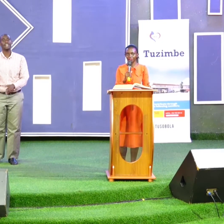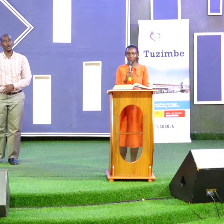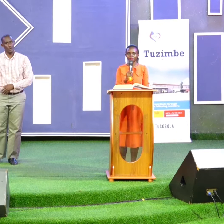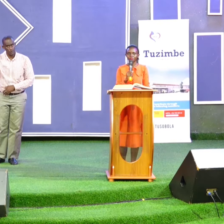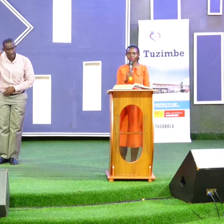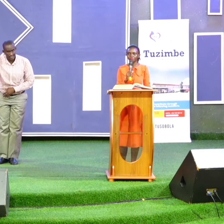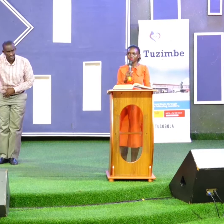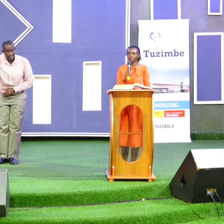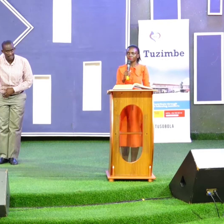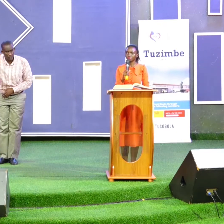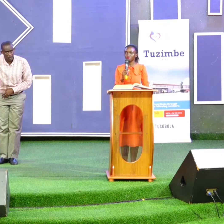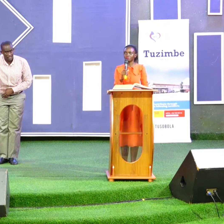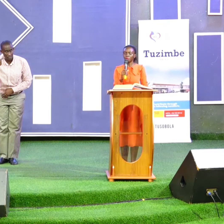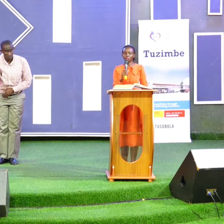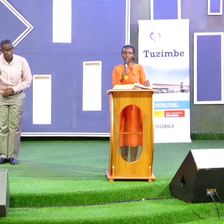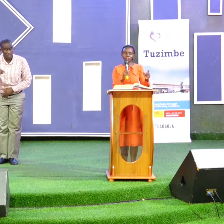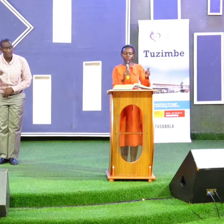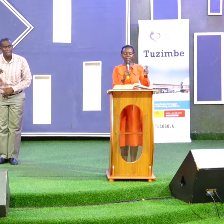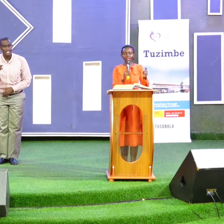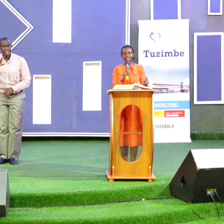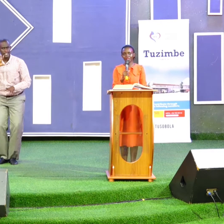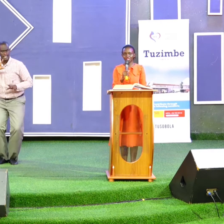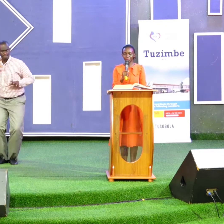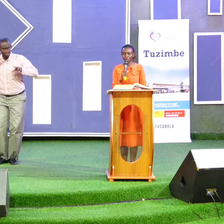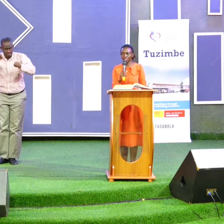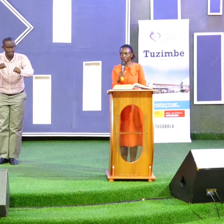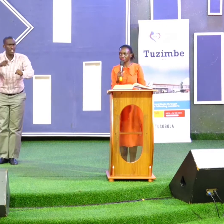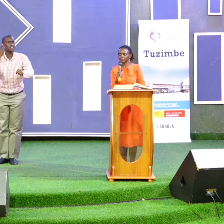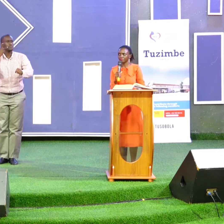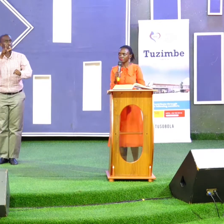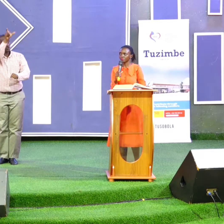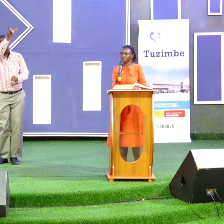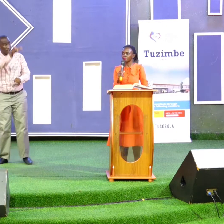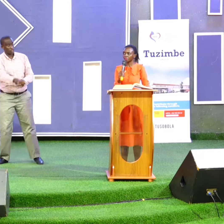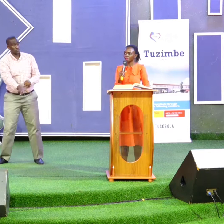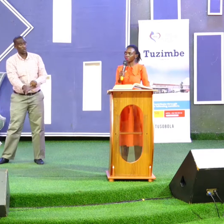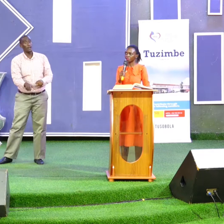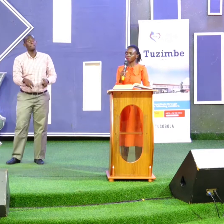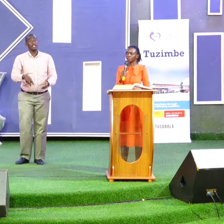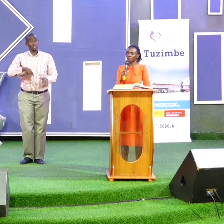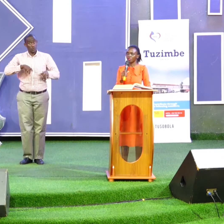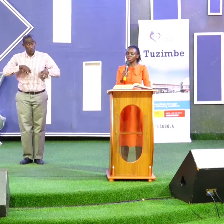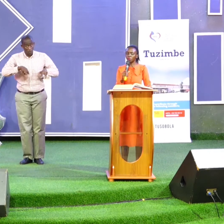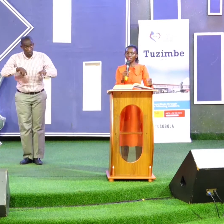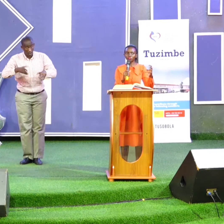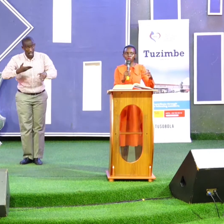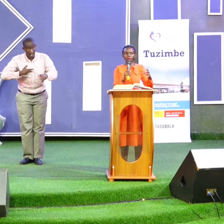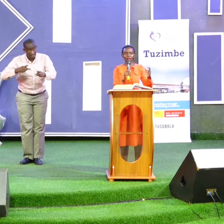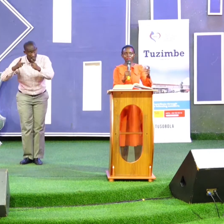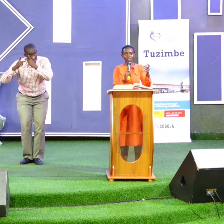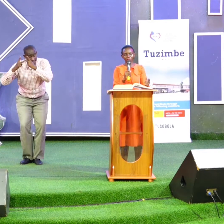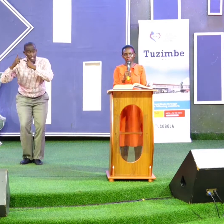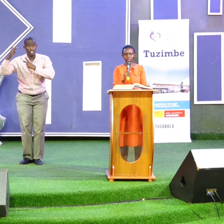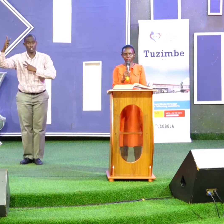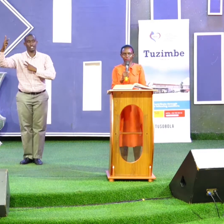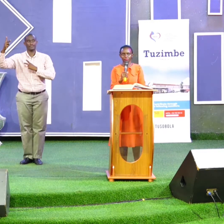okay. But you have to rise against the spirit. You must walk